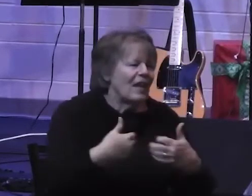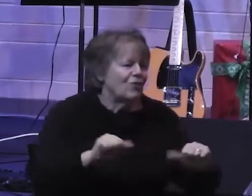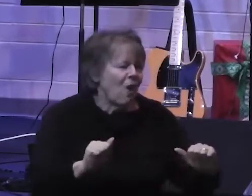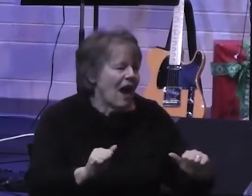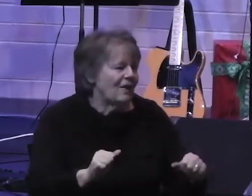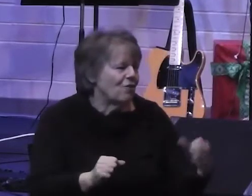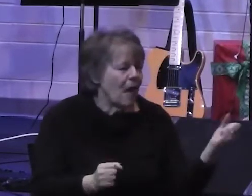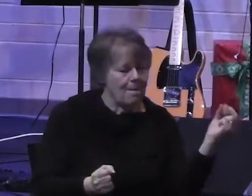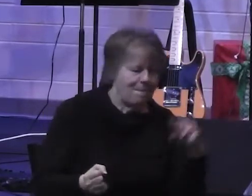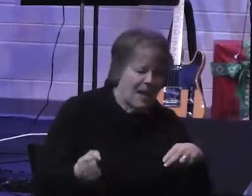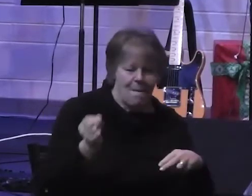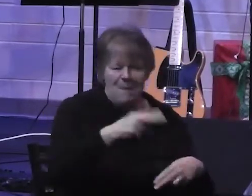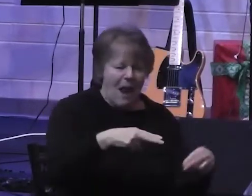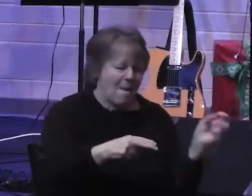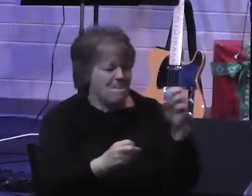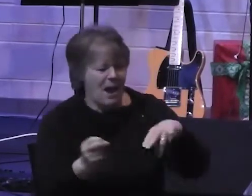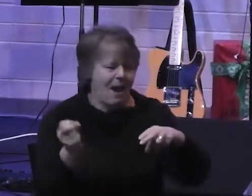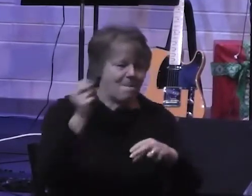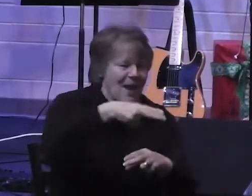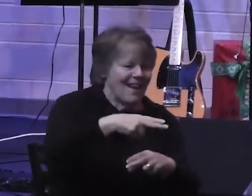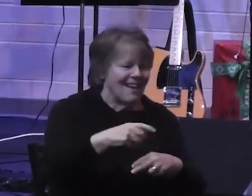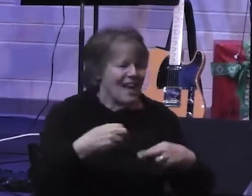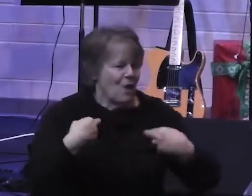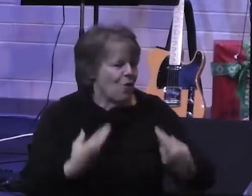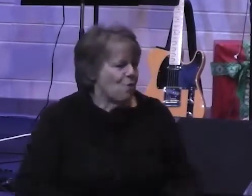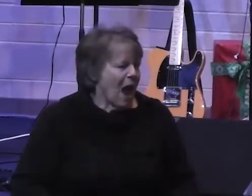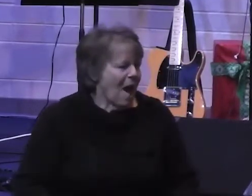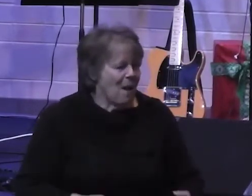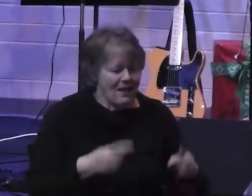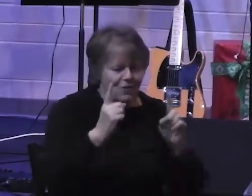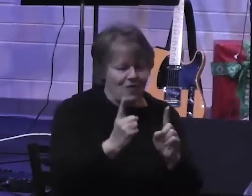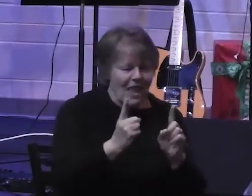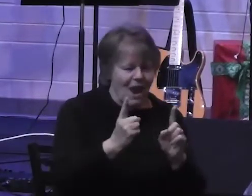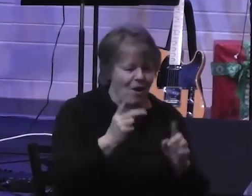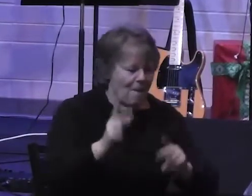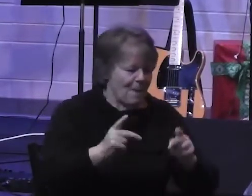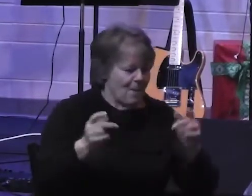and the crowd's all around and they're like, oh, right, okay, so